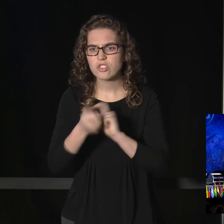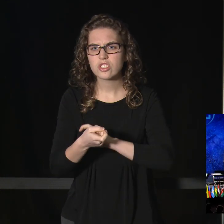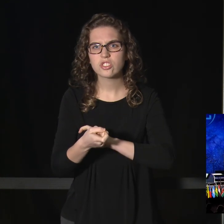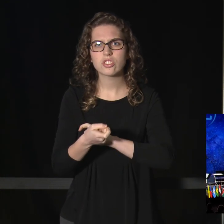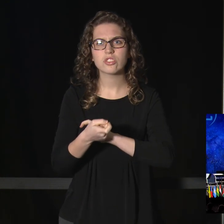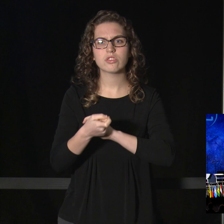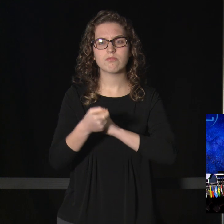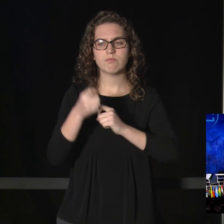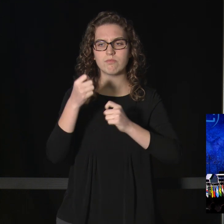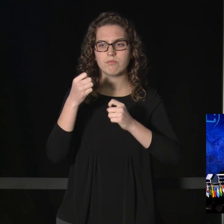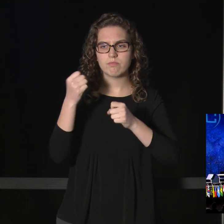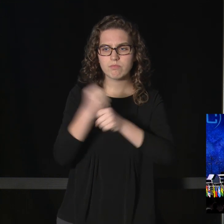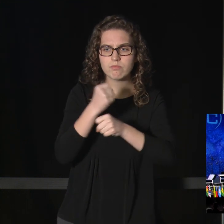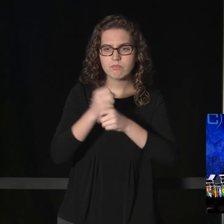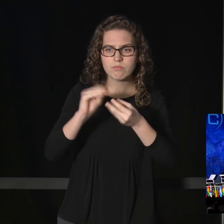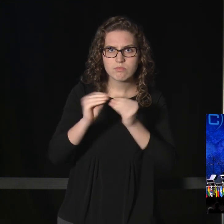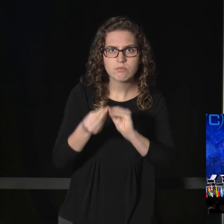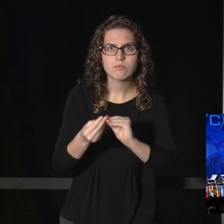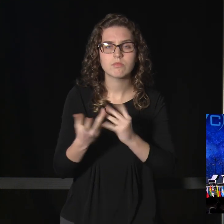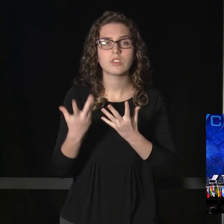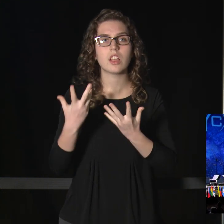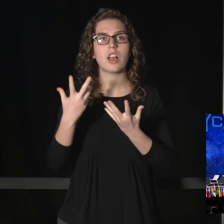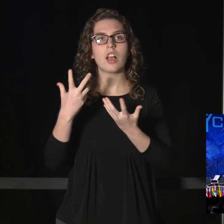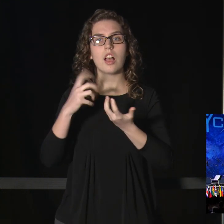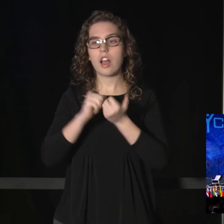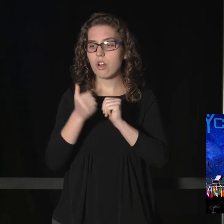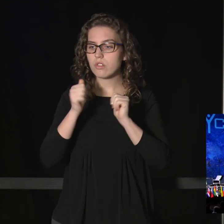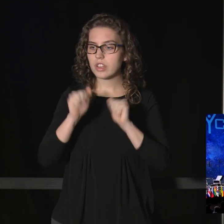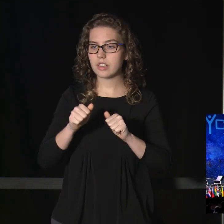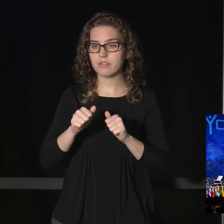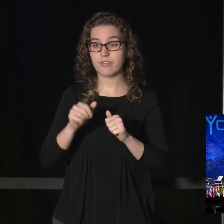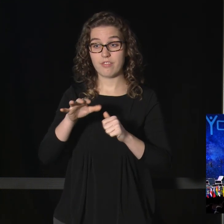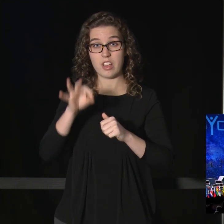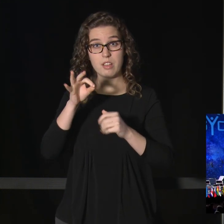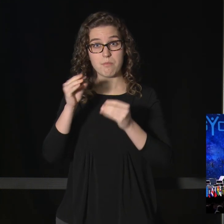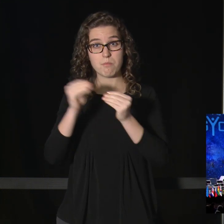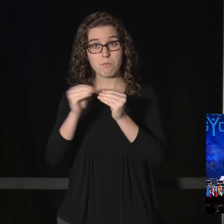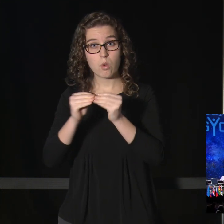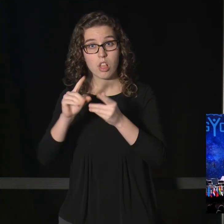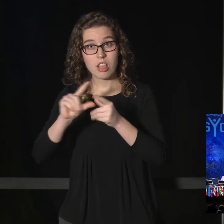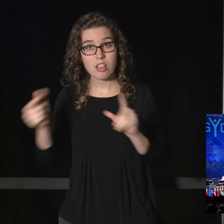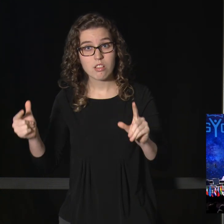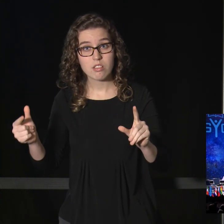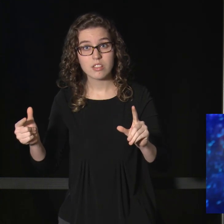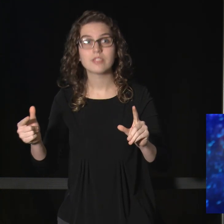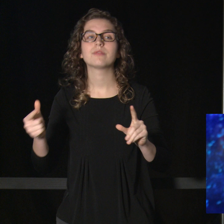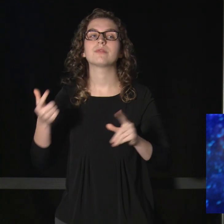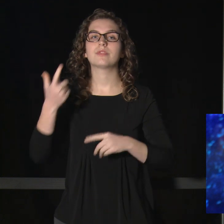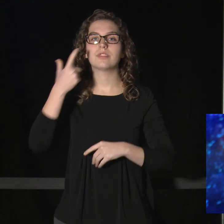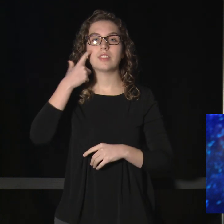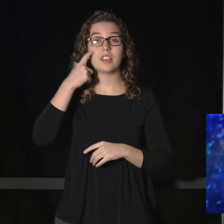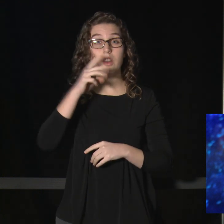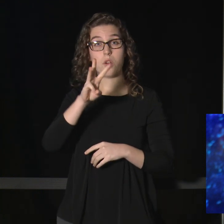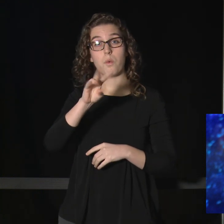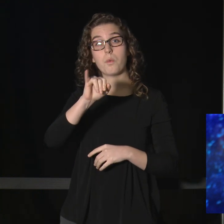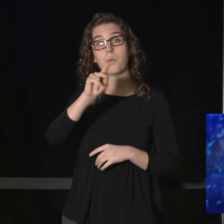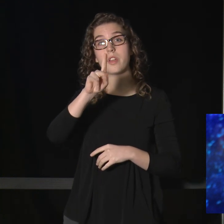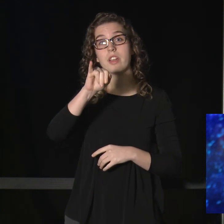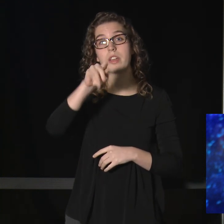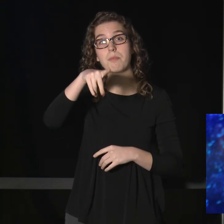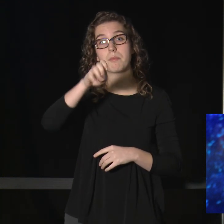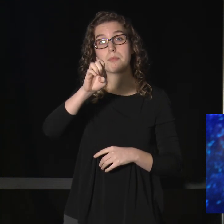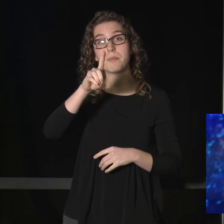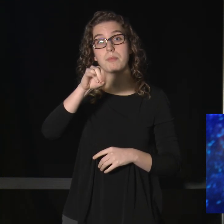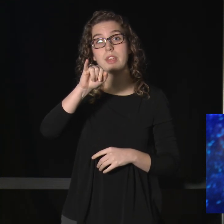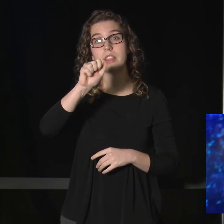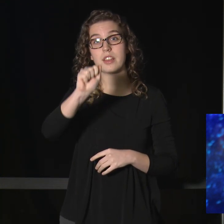How can we find more of Ellen White's writings in other languages? Well, think Wikipedia, the world's youngest,